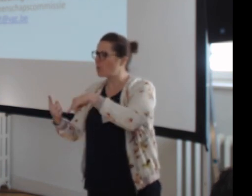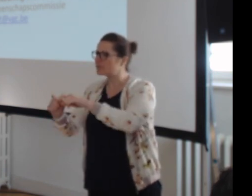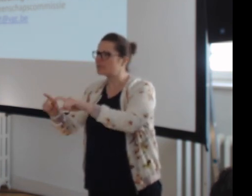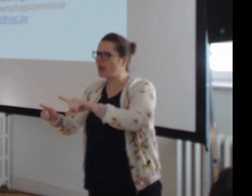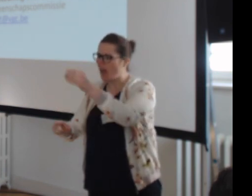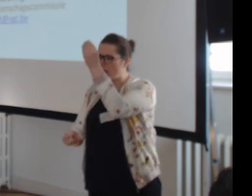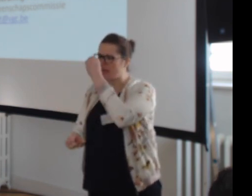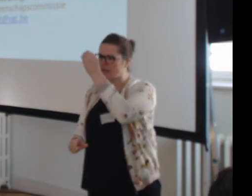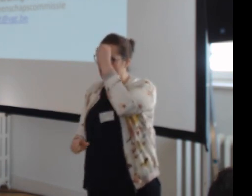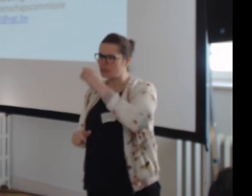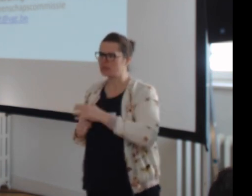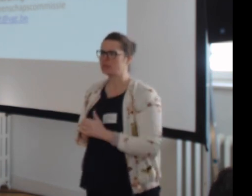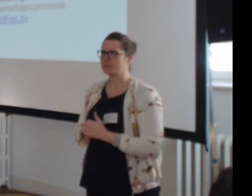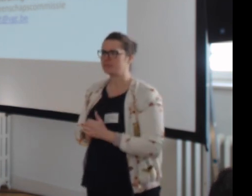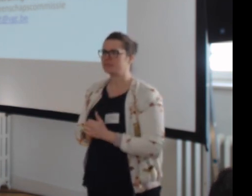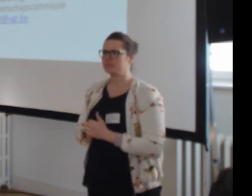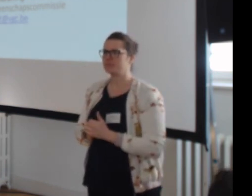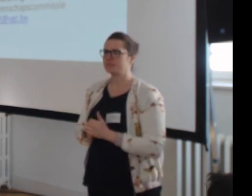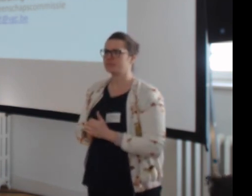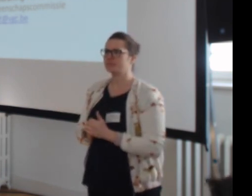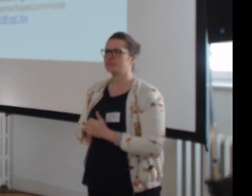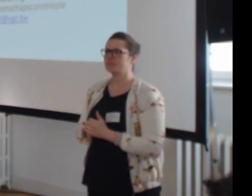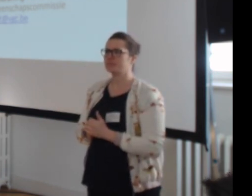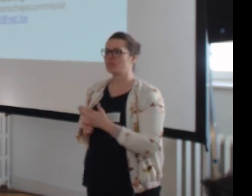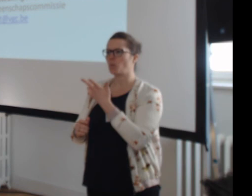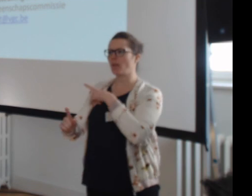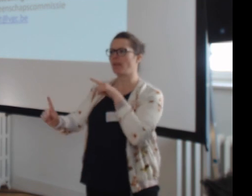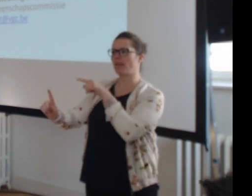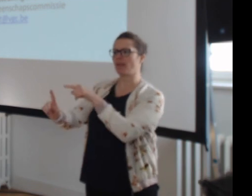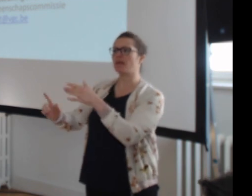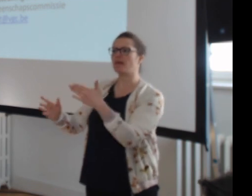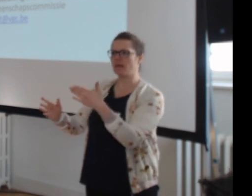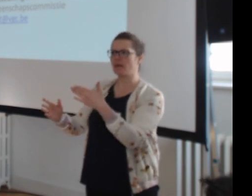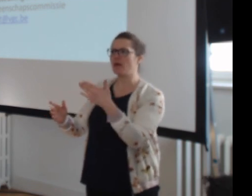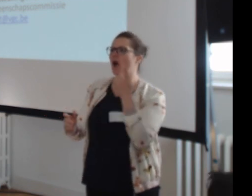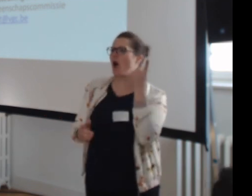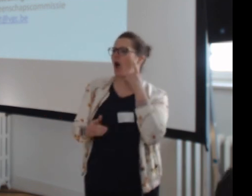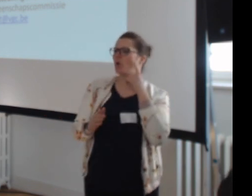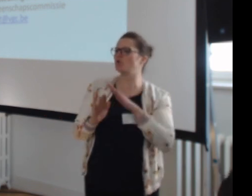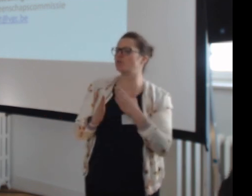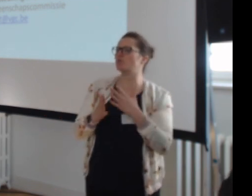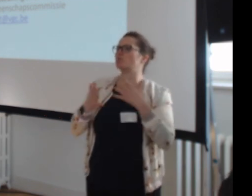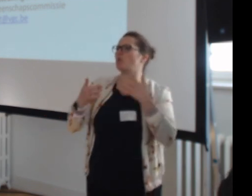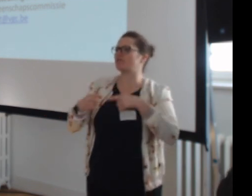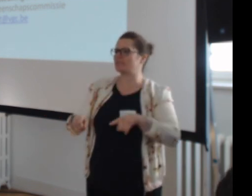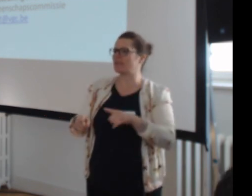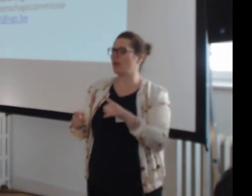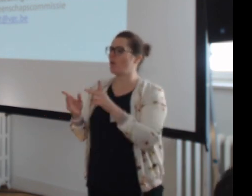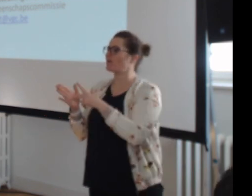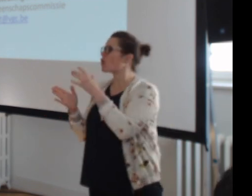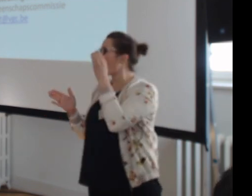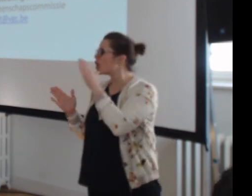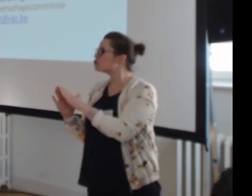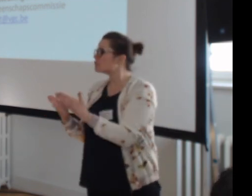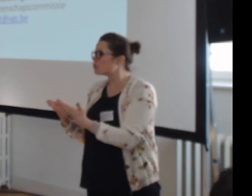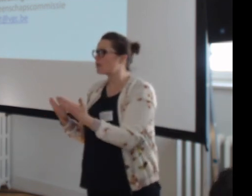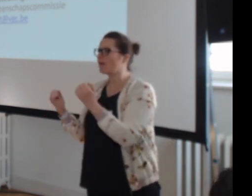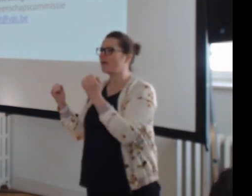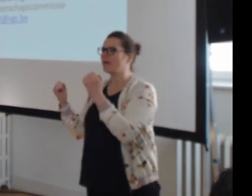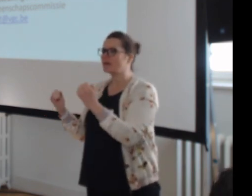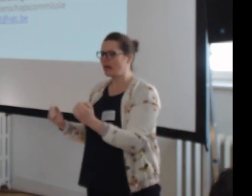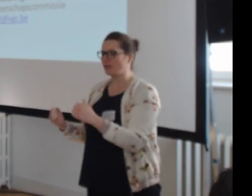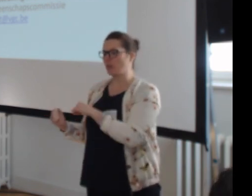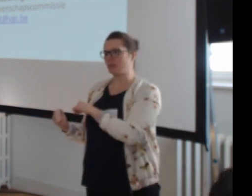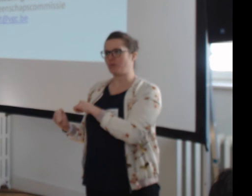language. And I want to point out a big difference with the audiobooks, because the DAISY books, you can play them